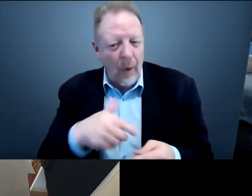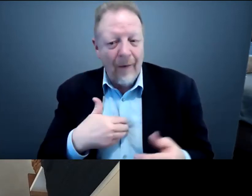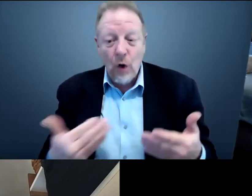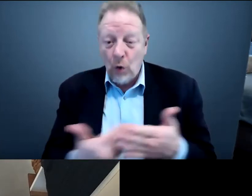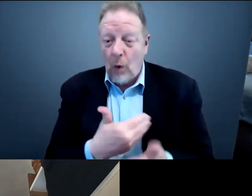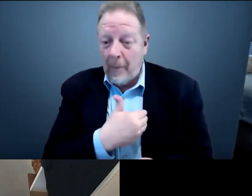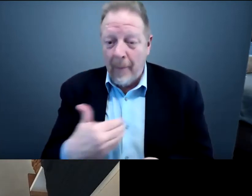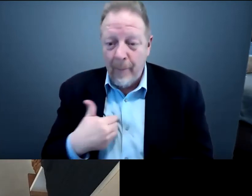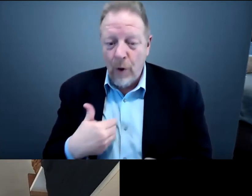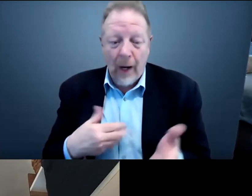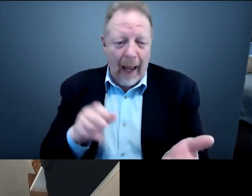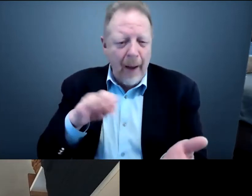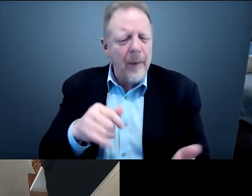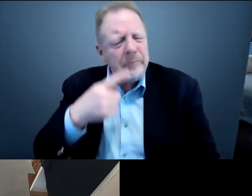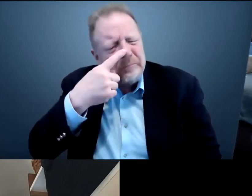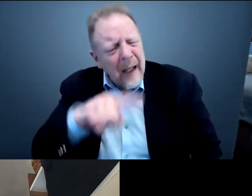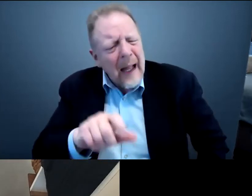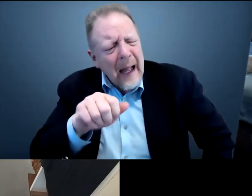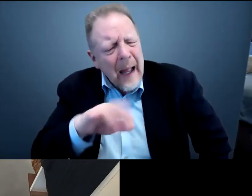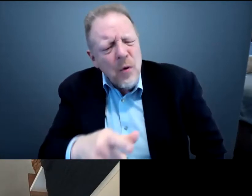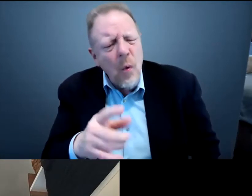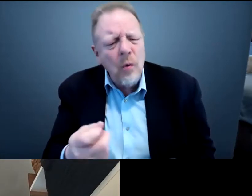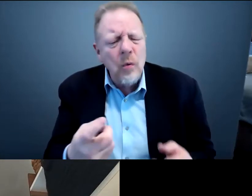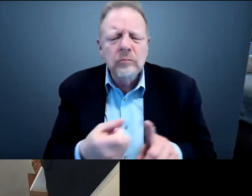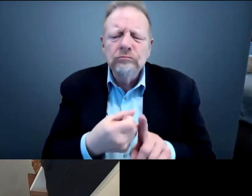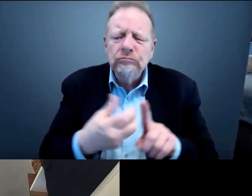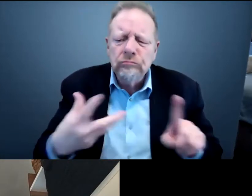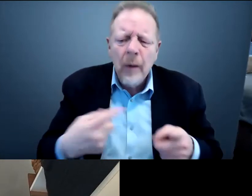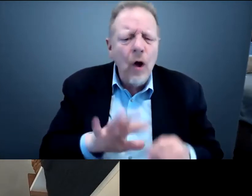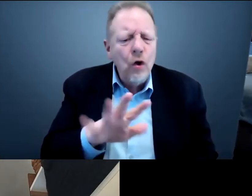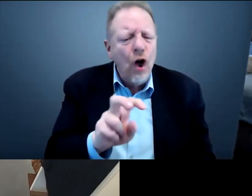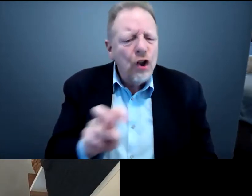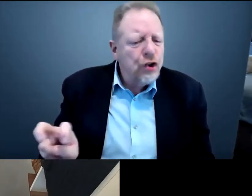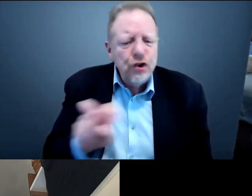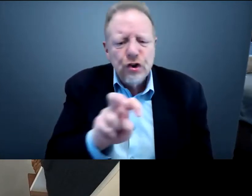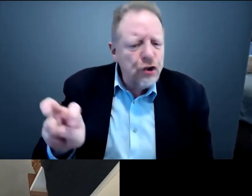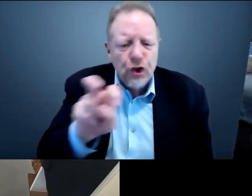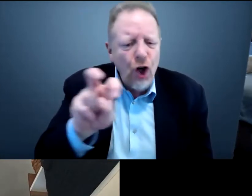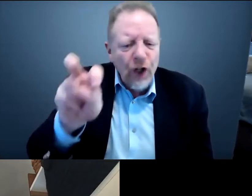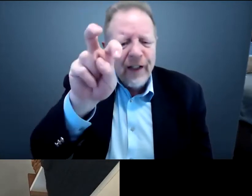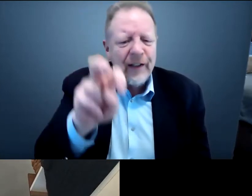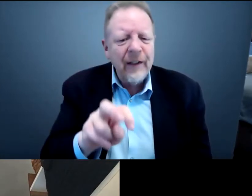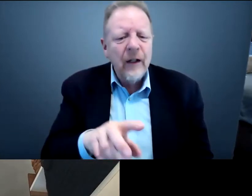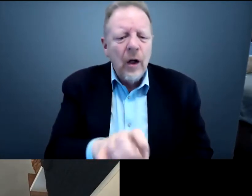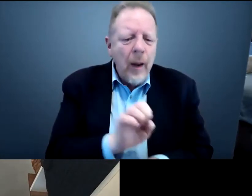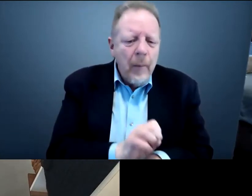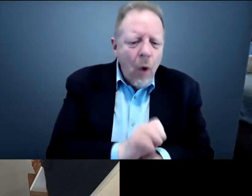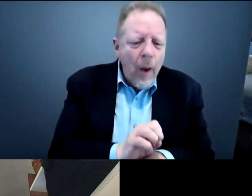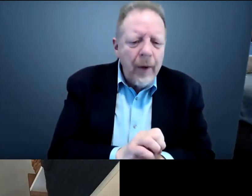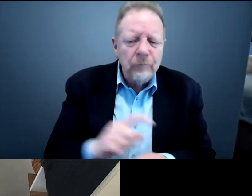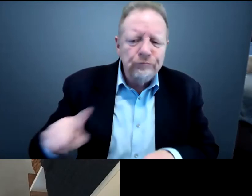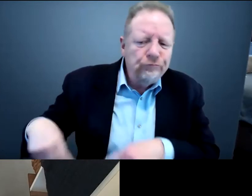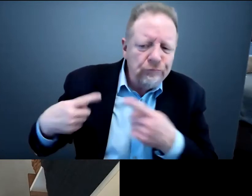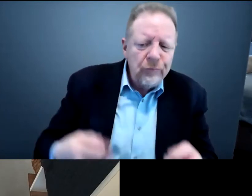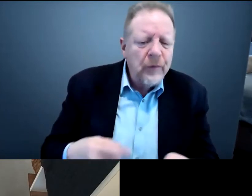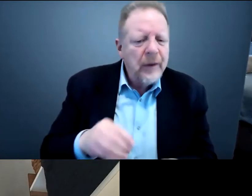today, Amy. Do you want to speak a little bit more about your journey and employment in Rhode Island and what